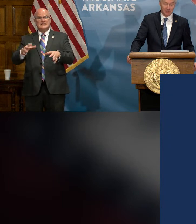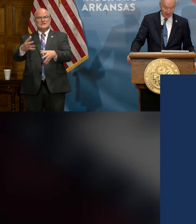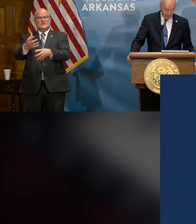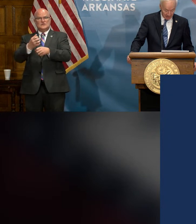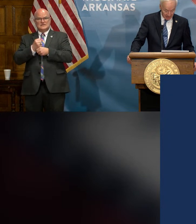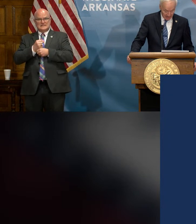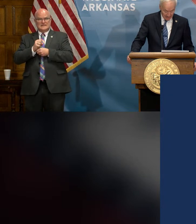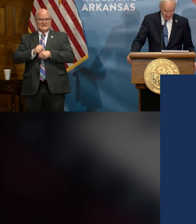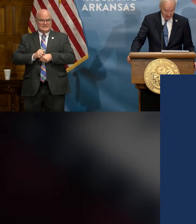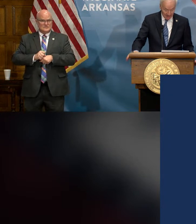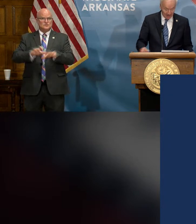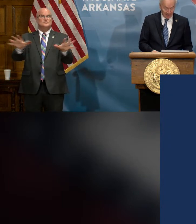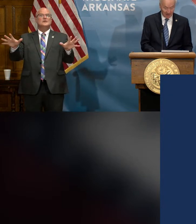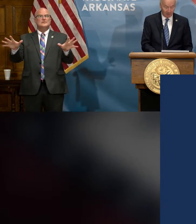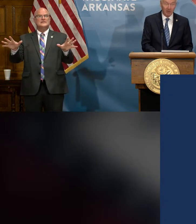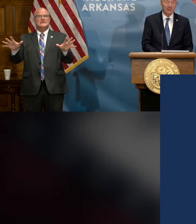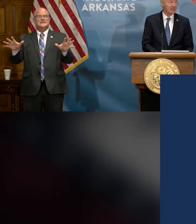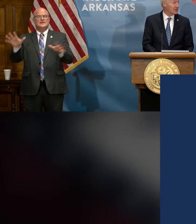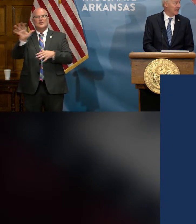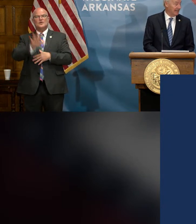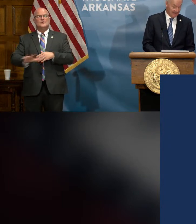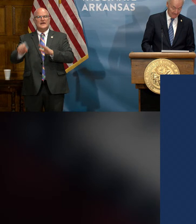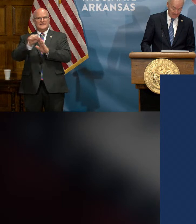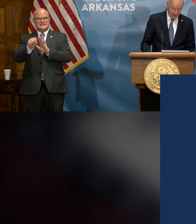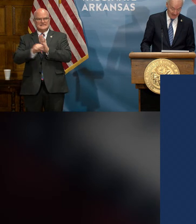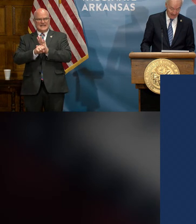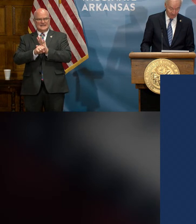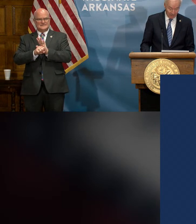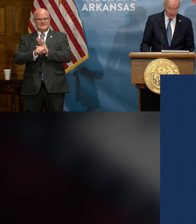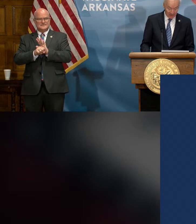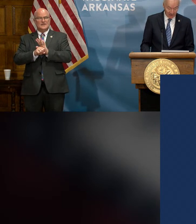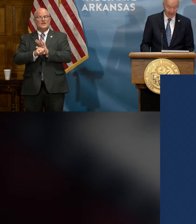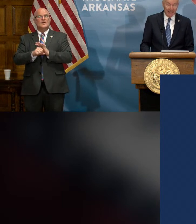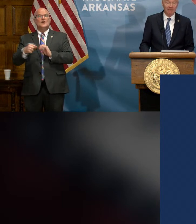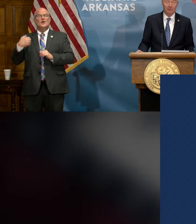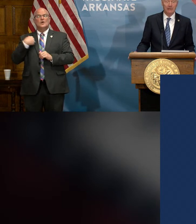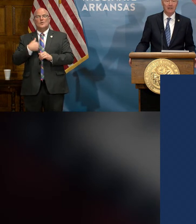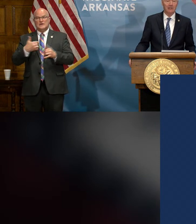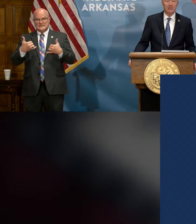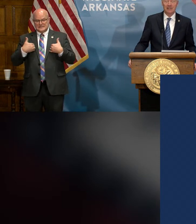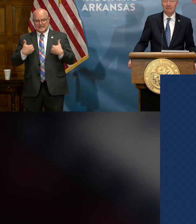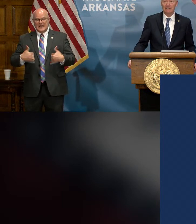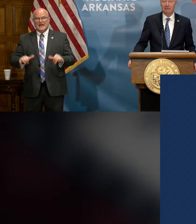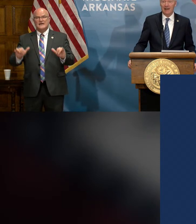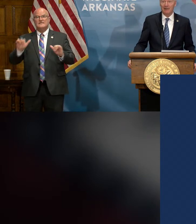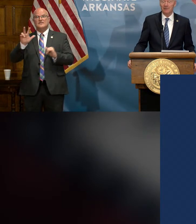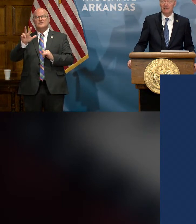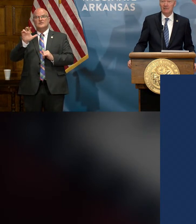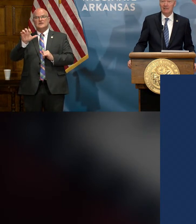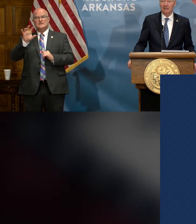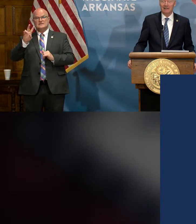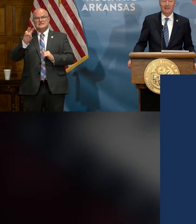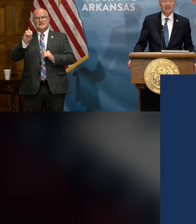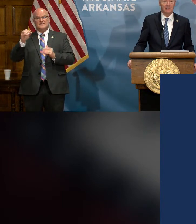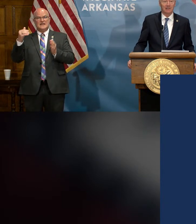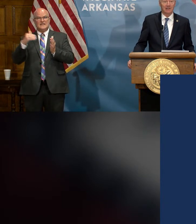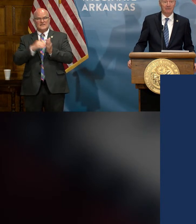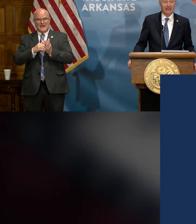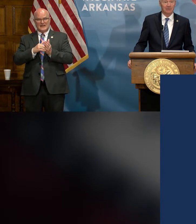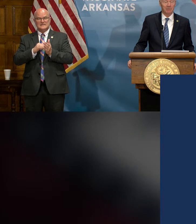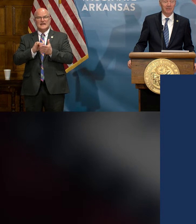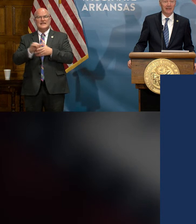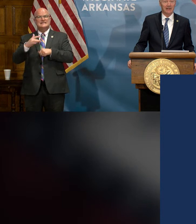received and distributed across the state. And we still have 370,000